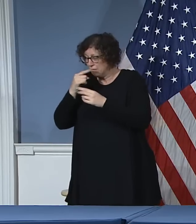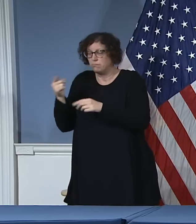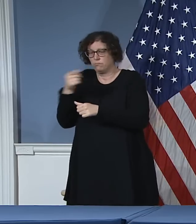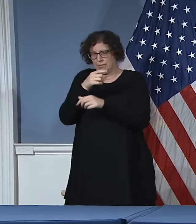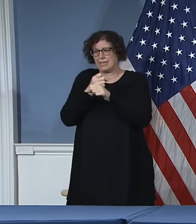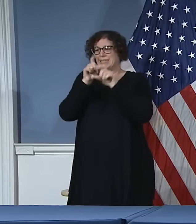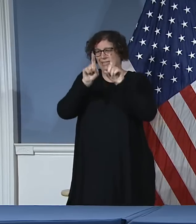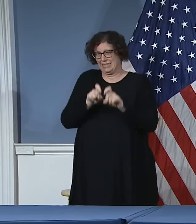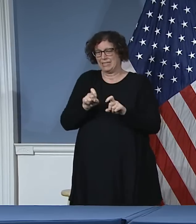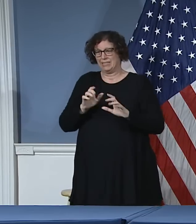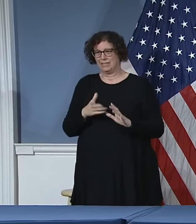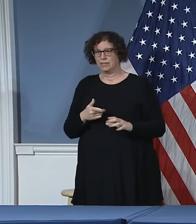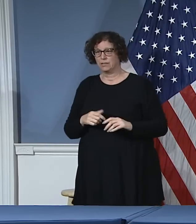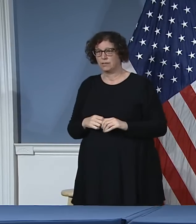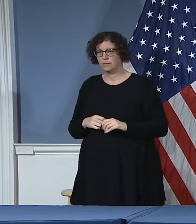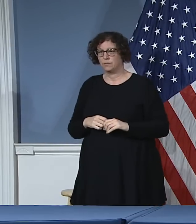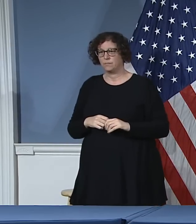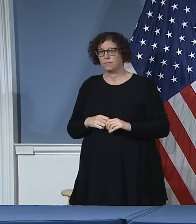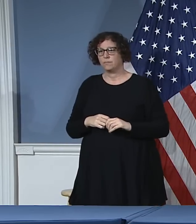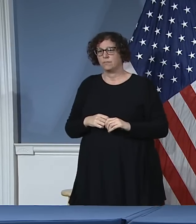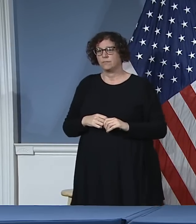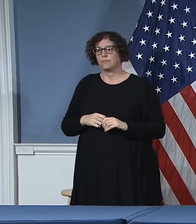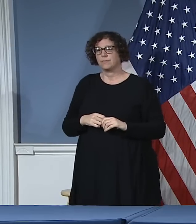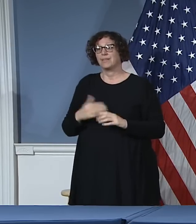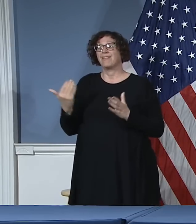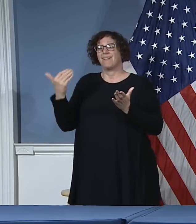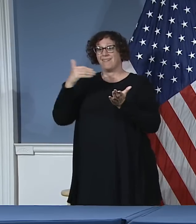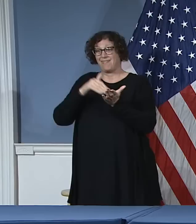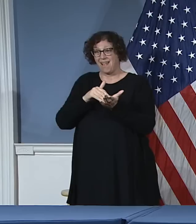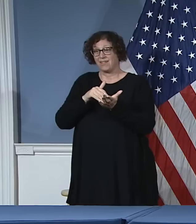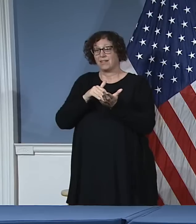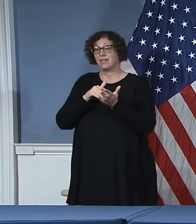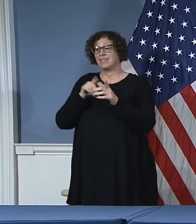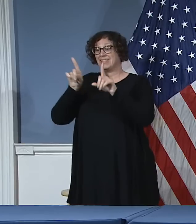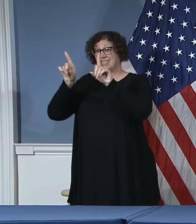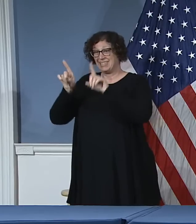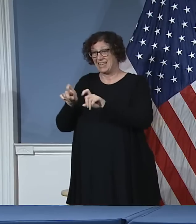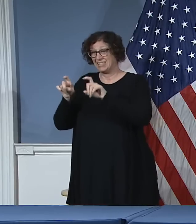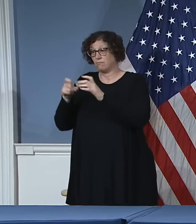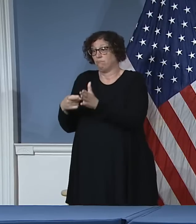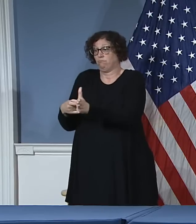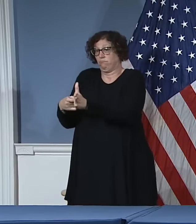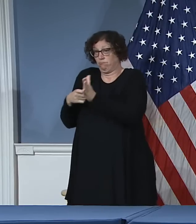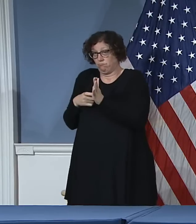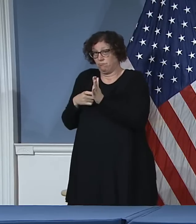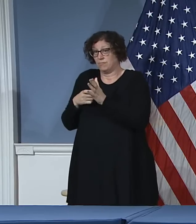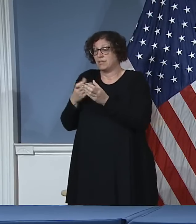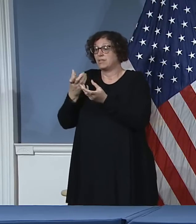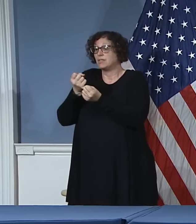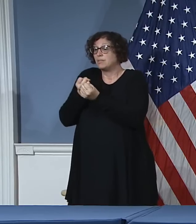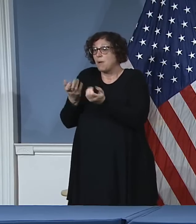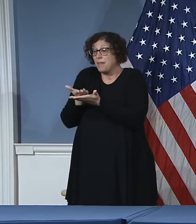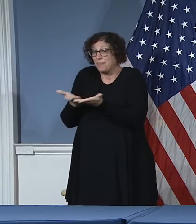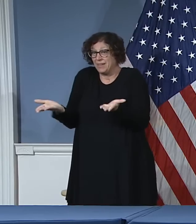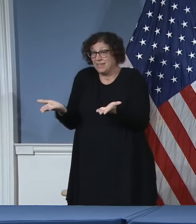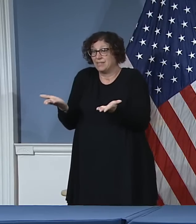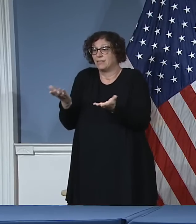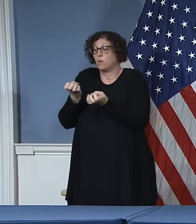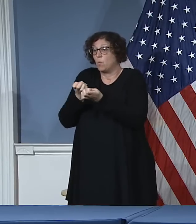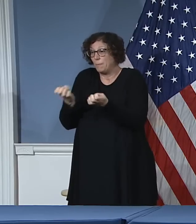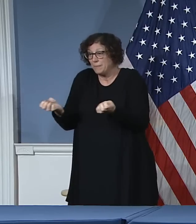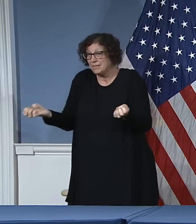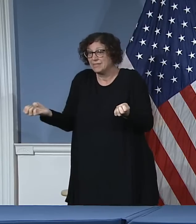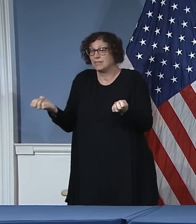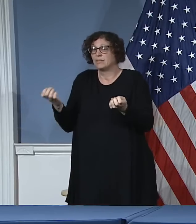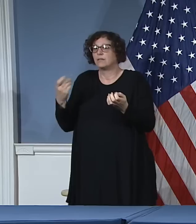terms of the supplies and the equipment needed even just to keep the testing going as much as we want, because the first obligation